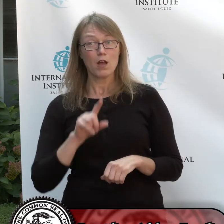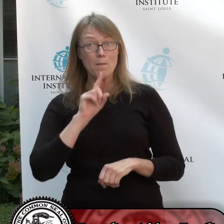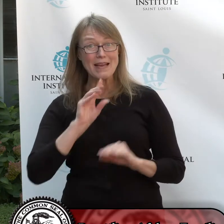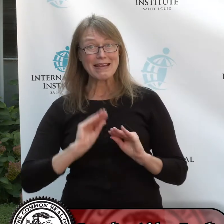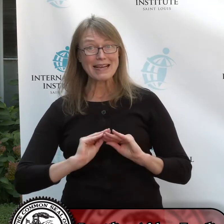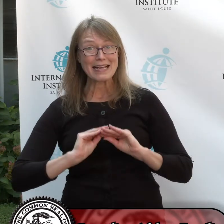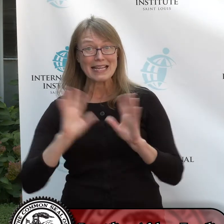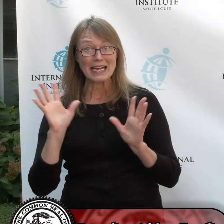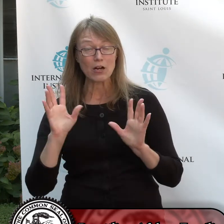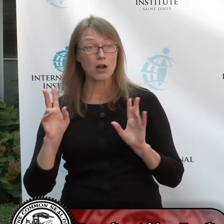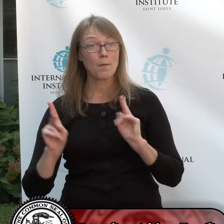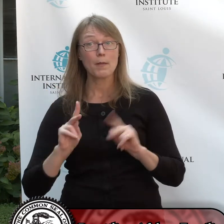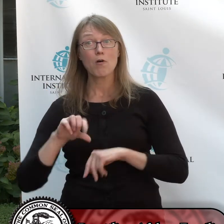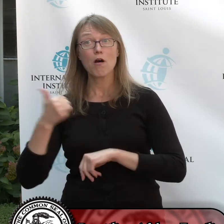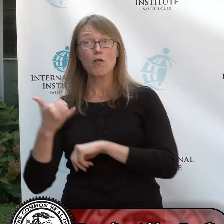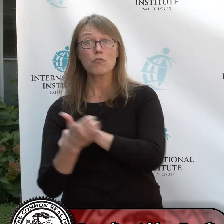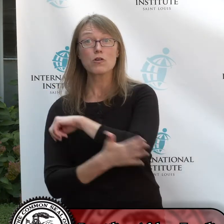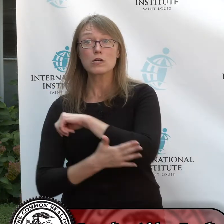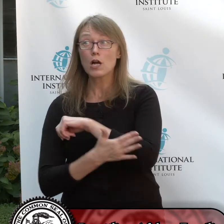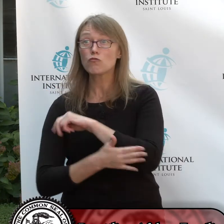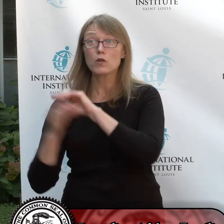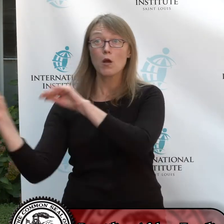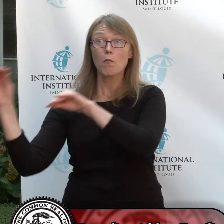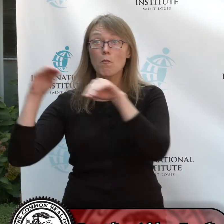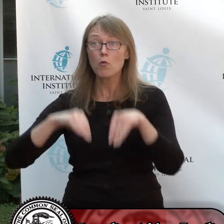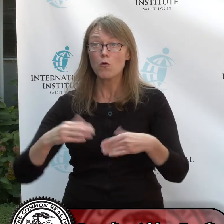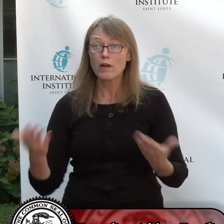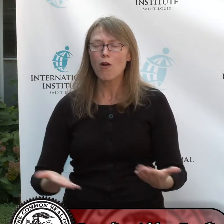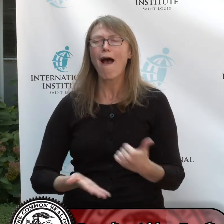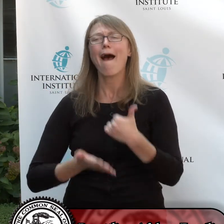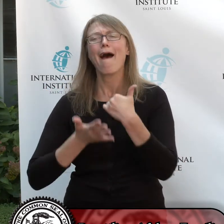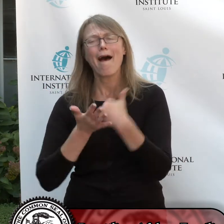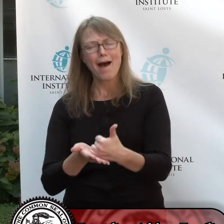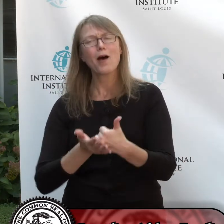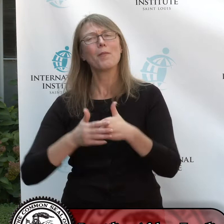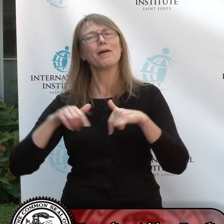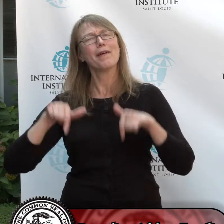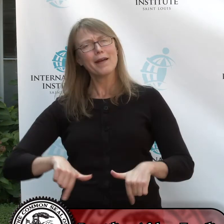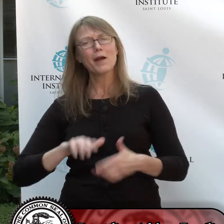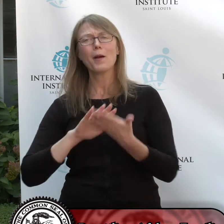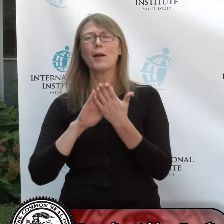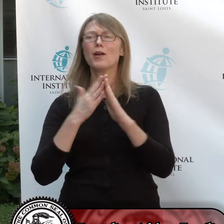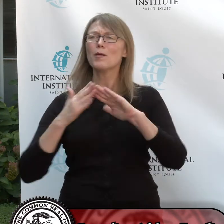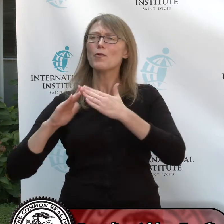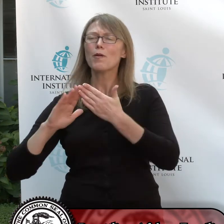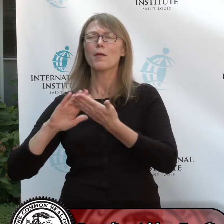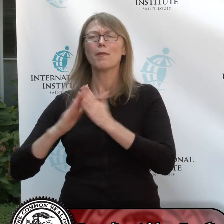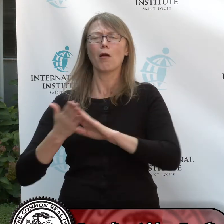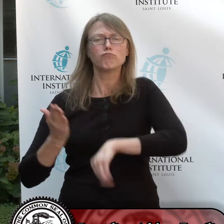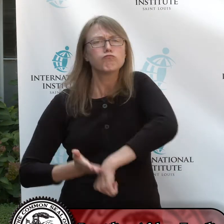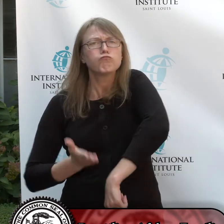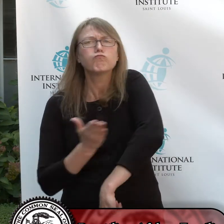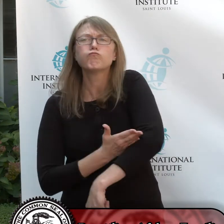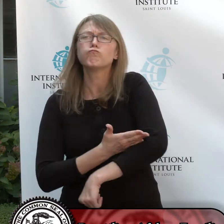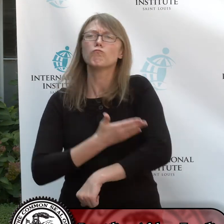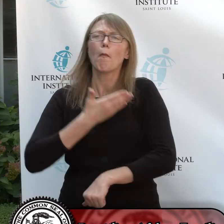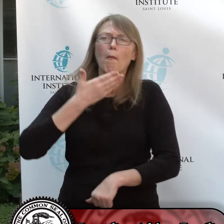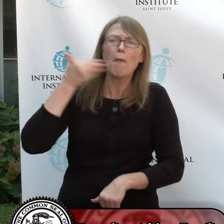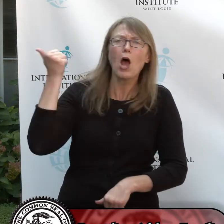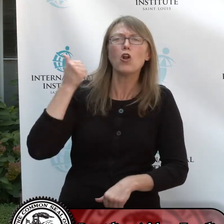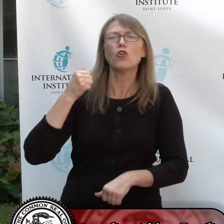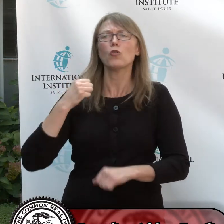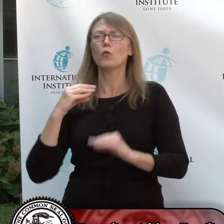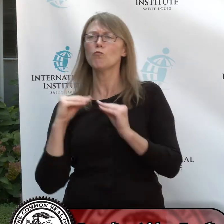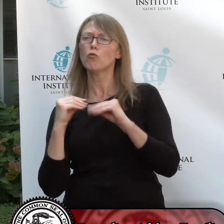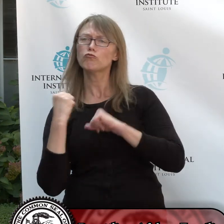we've seen with the Bosnian community and others, they start to build businesses and enrich our community culturally, globally,